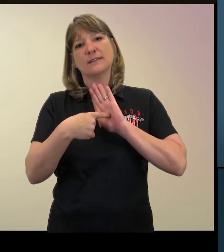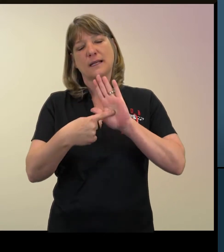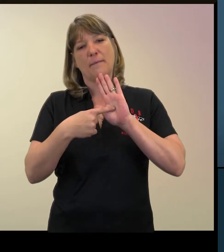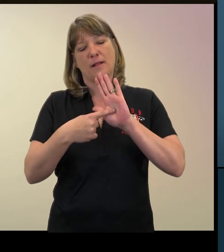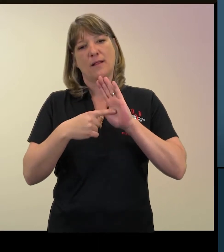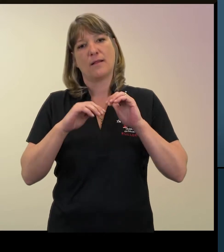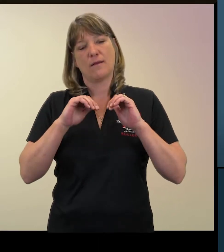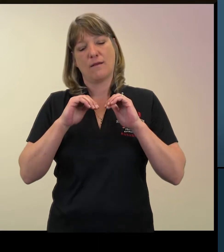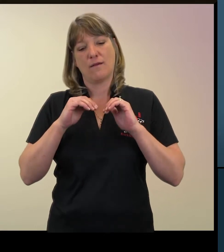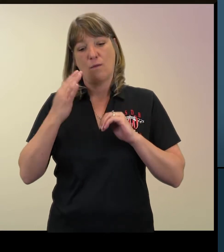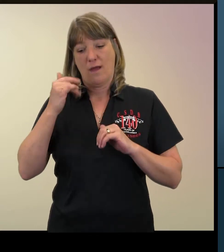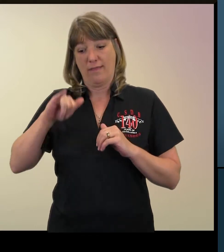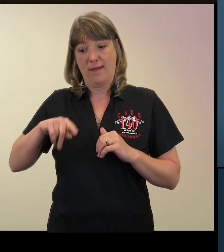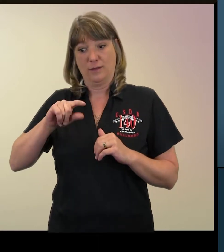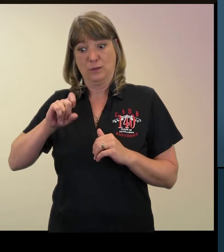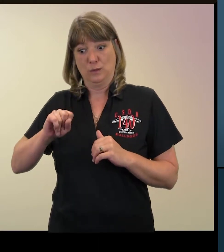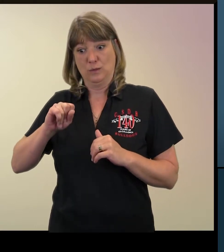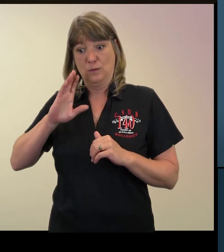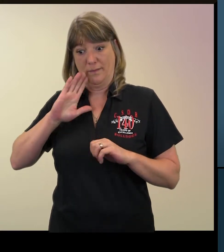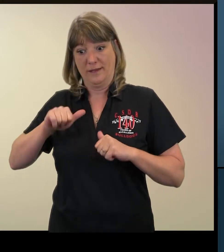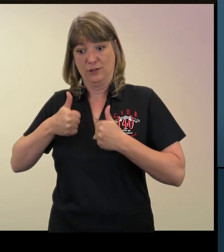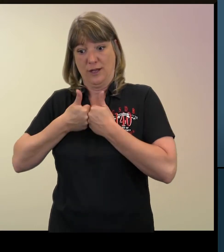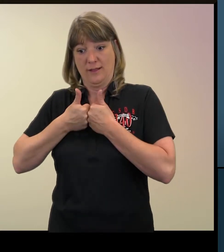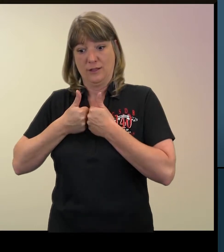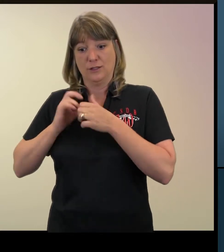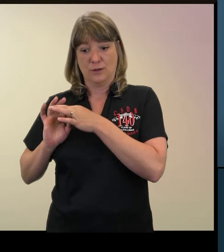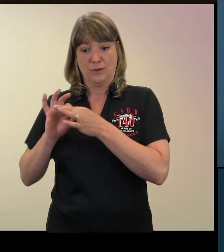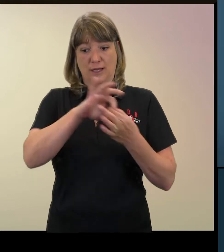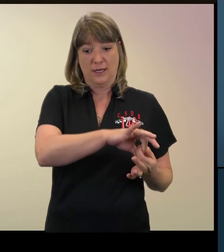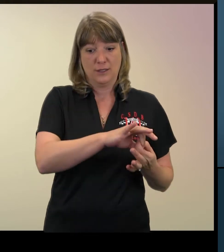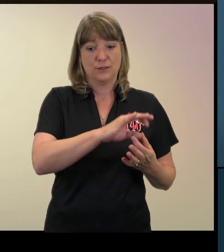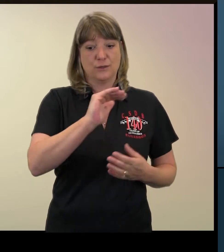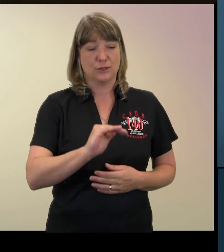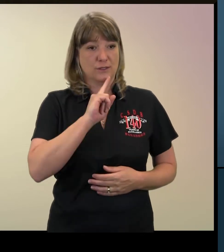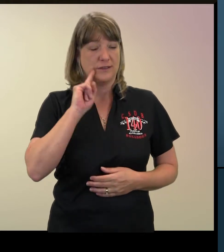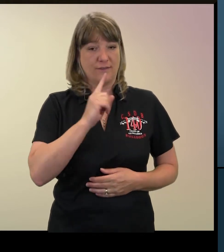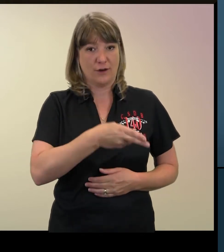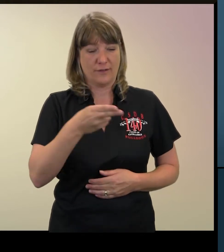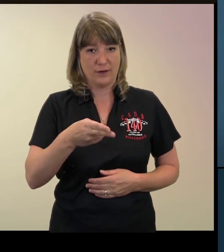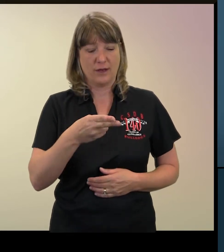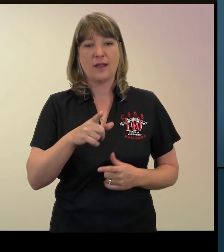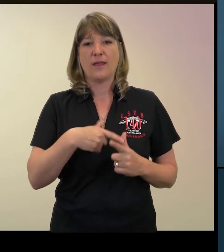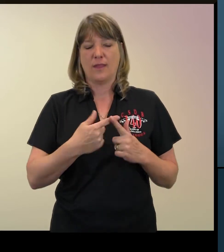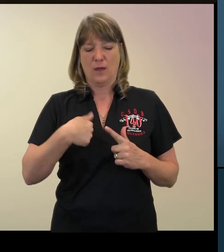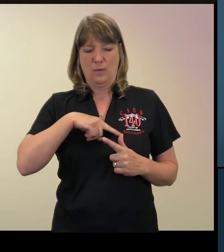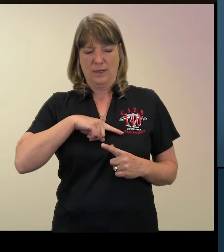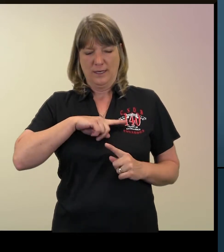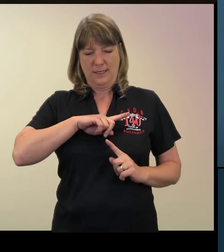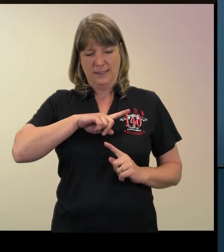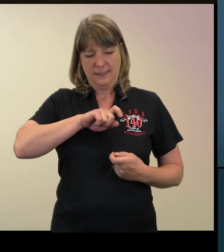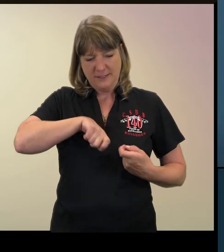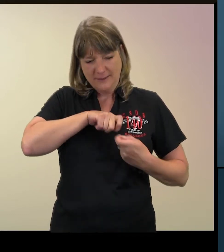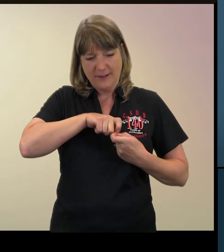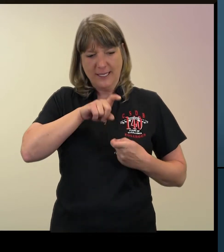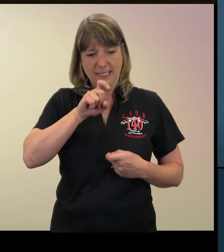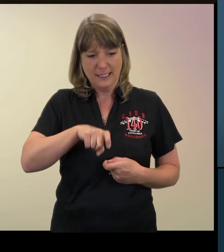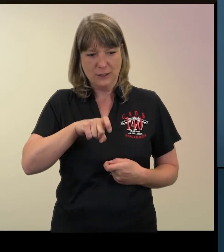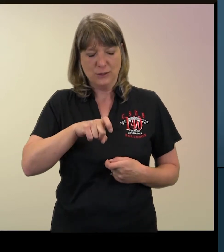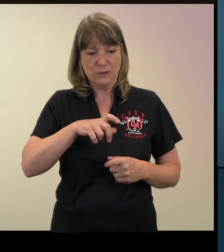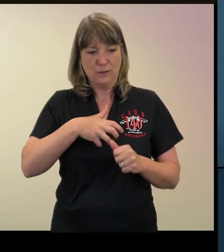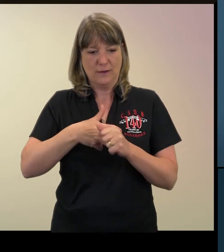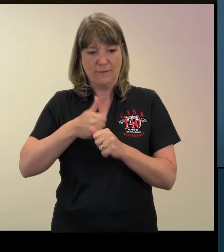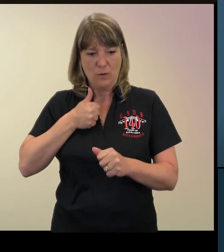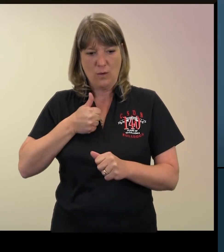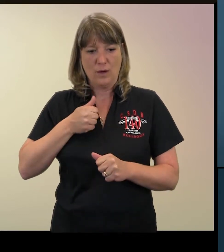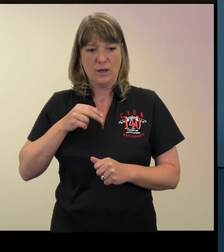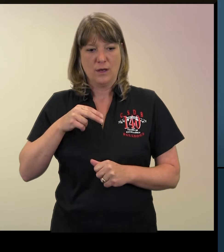Here's an example of why the tool can be challenging when used with children who are deaf and hard of hearing, and why we particularly need